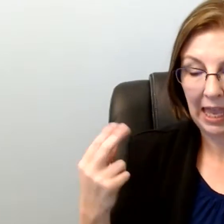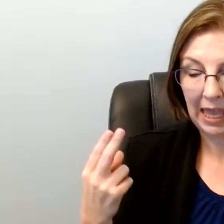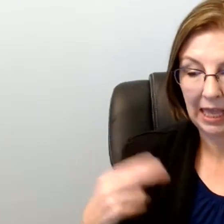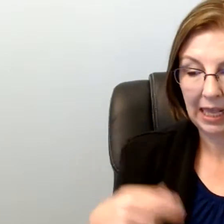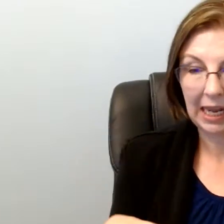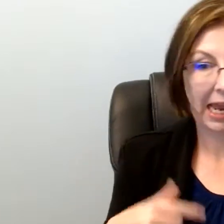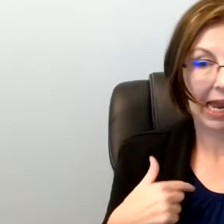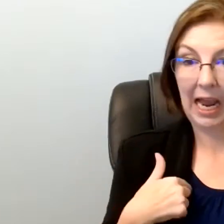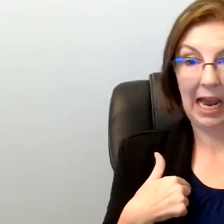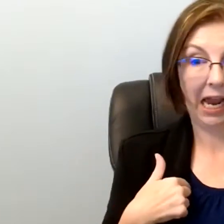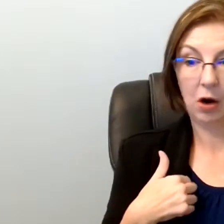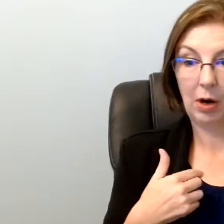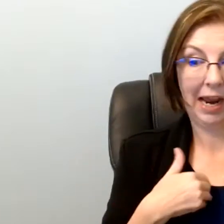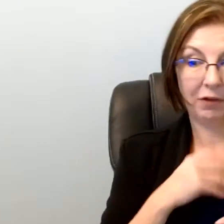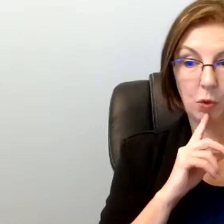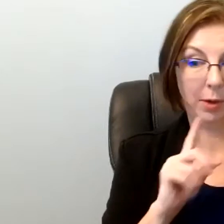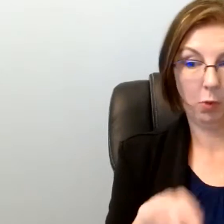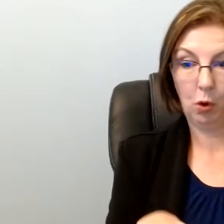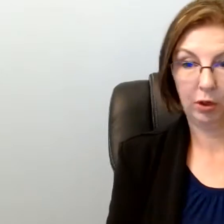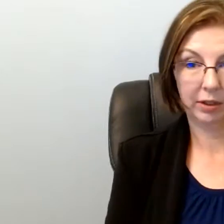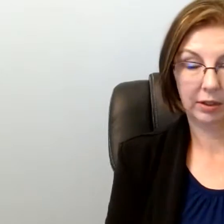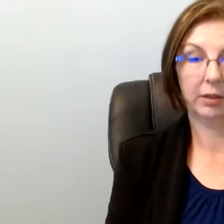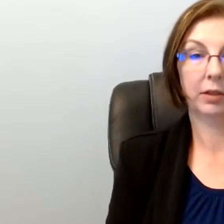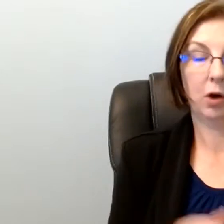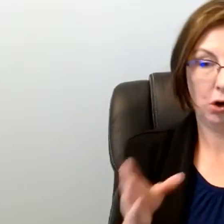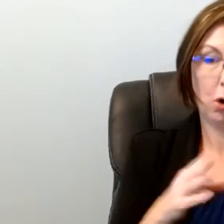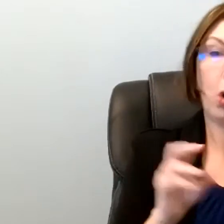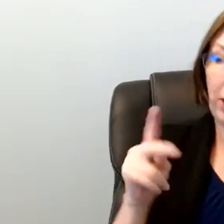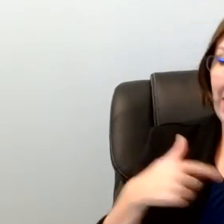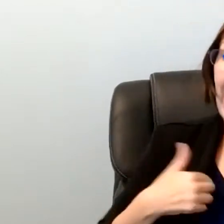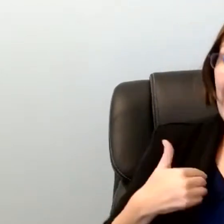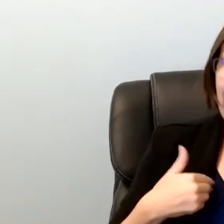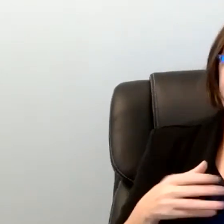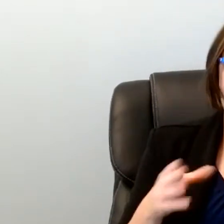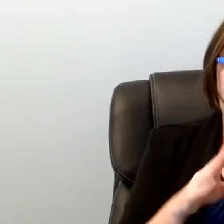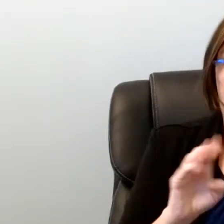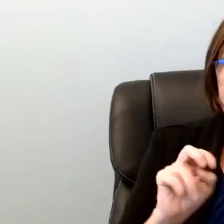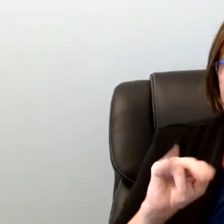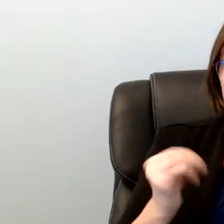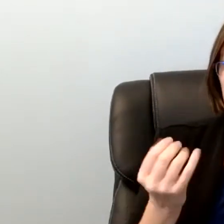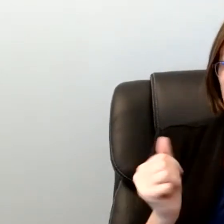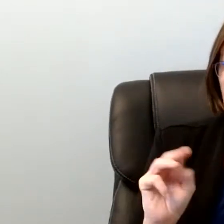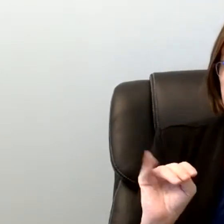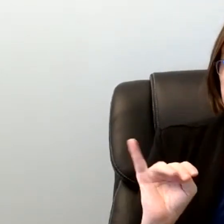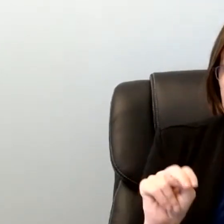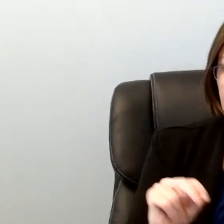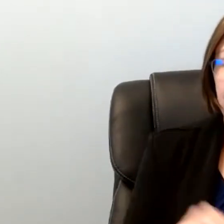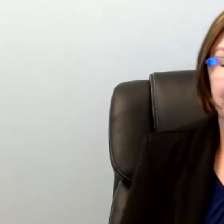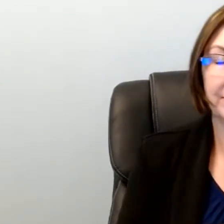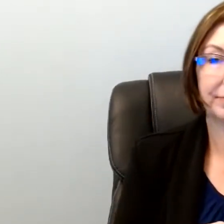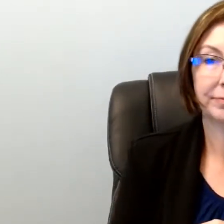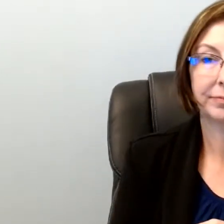I do not have a report. Okay, then I can. I have it here. So okay, go ahead, Benjamin.